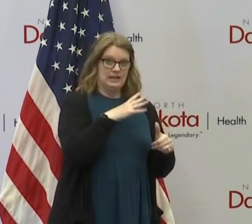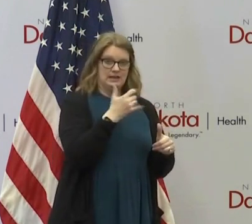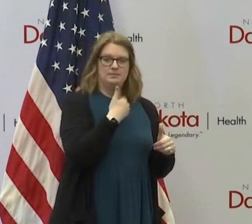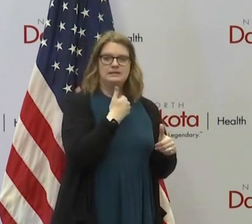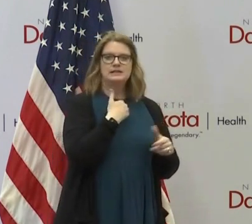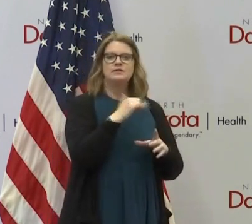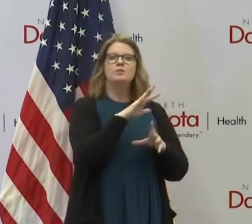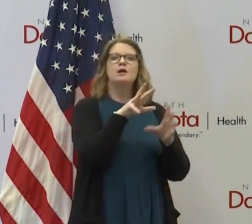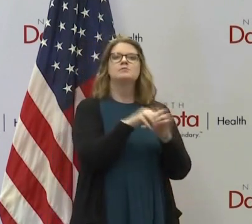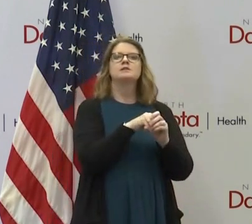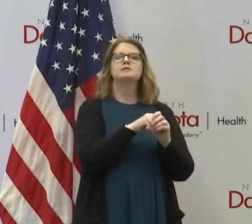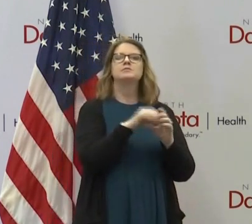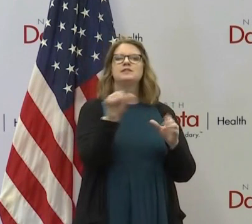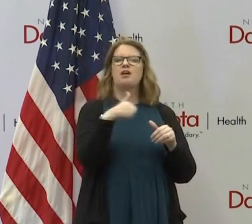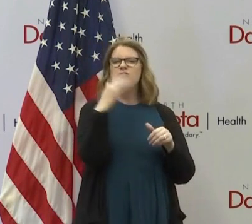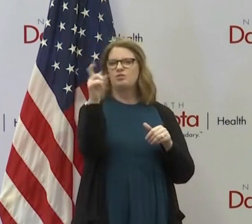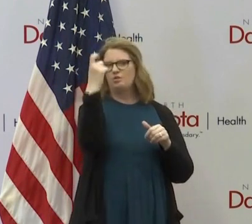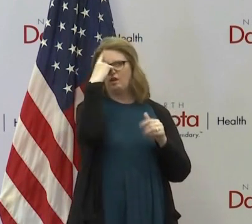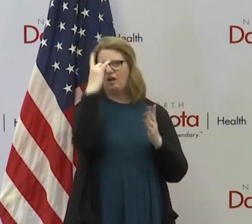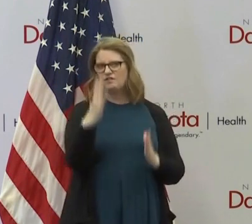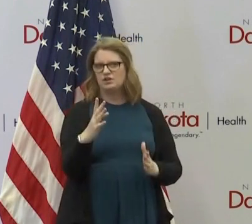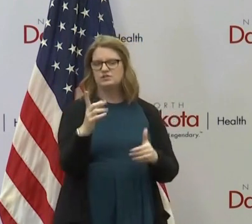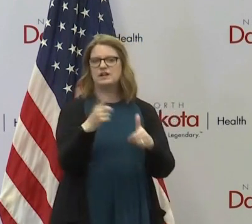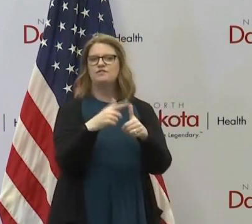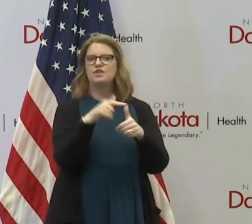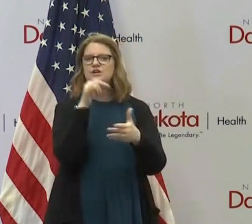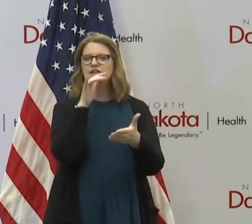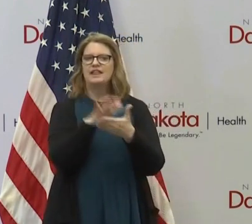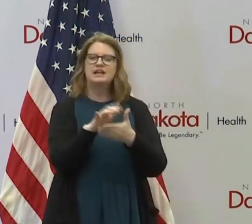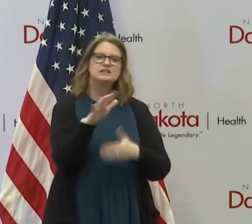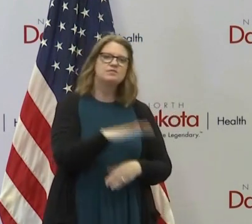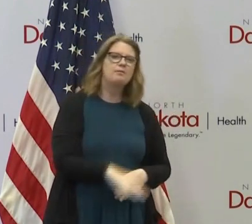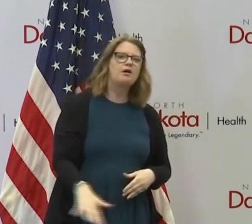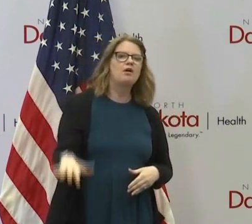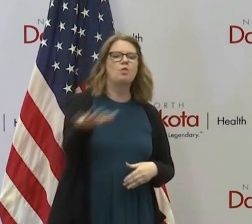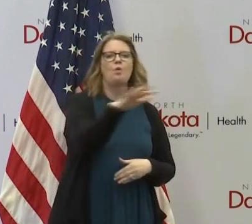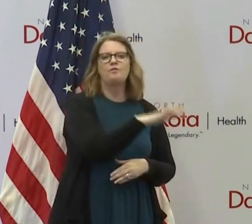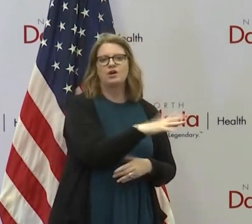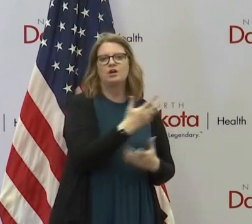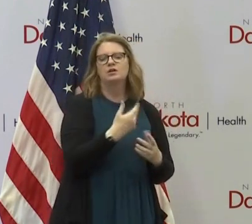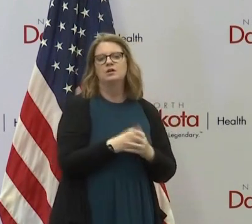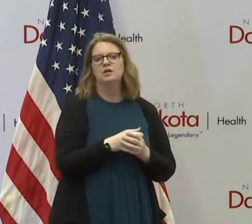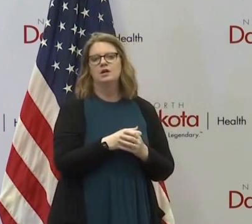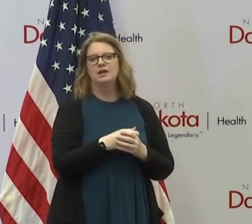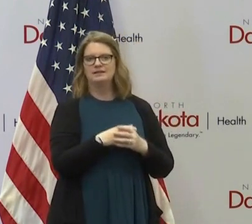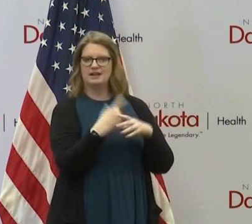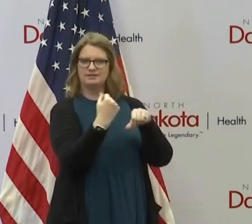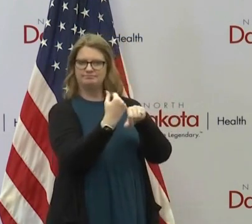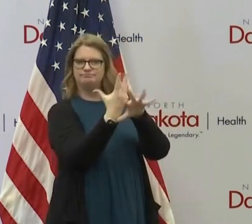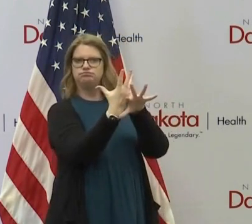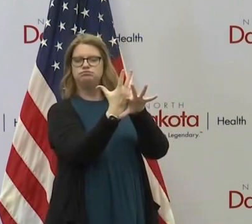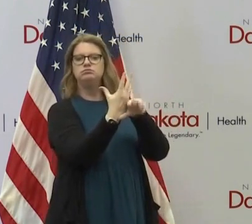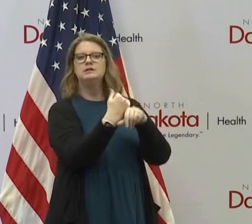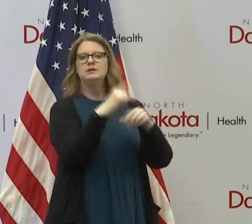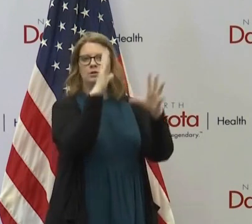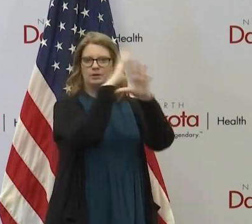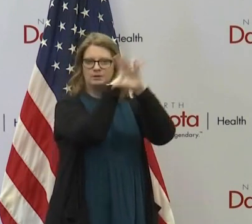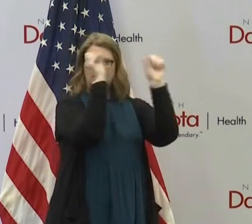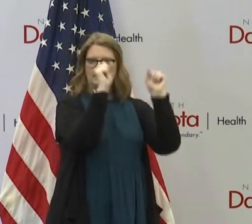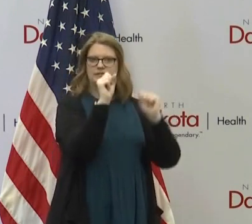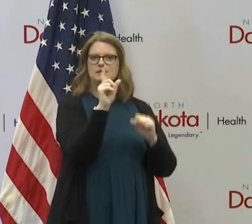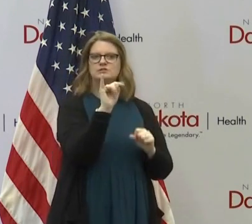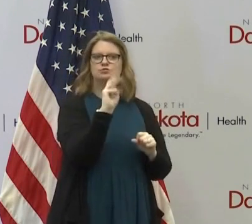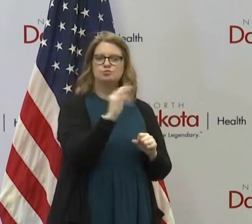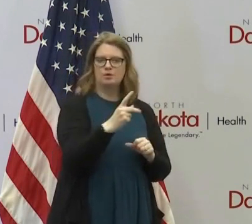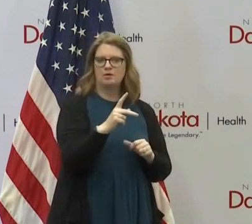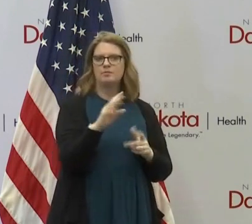were able to participate with other governors and first spouses from around the country in a video conference call with President Trump, First Lady